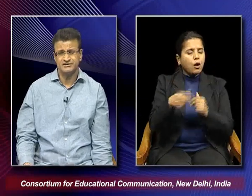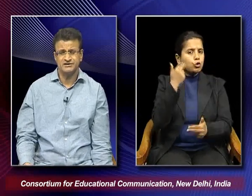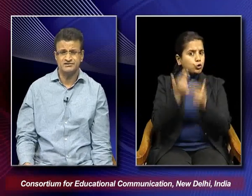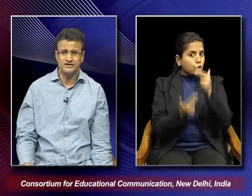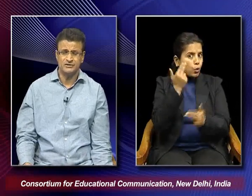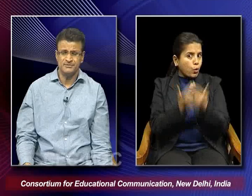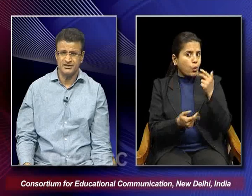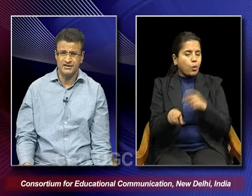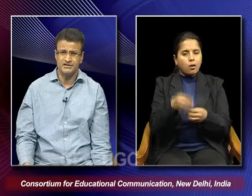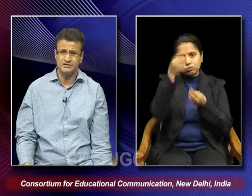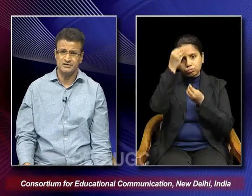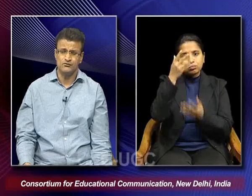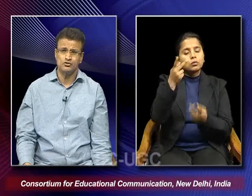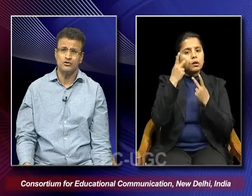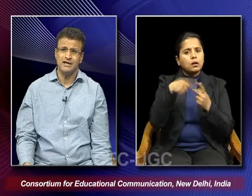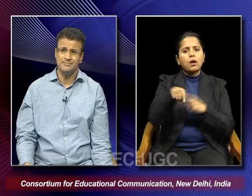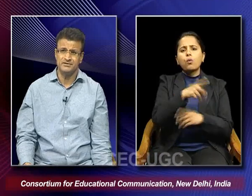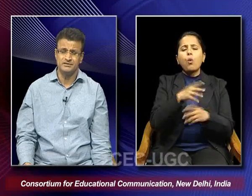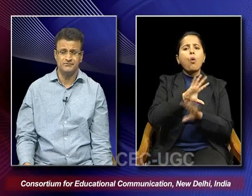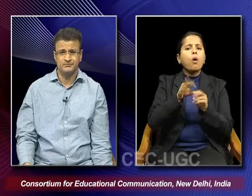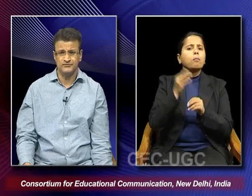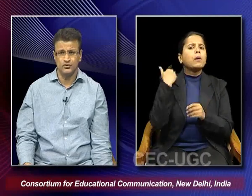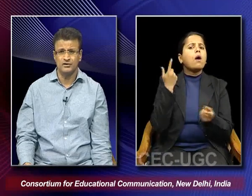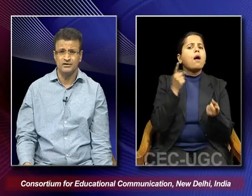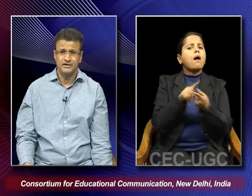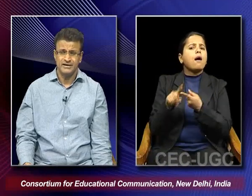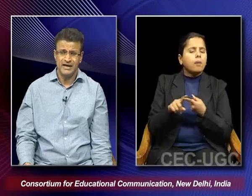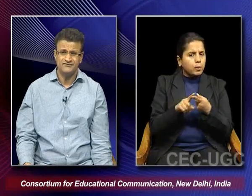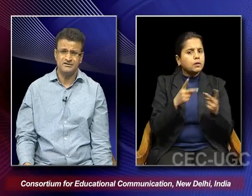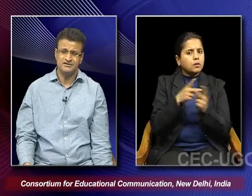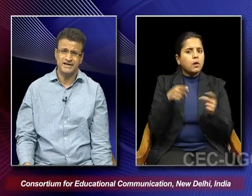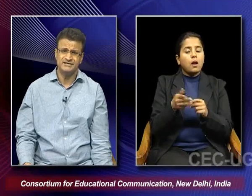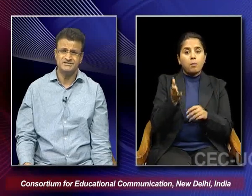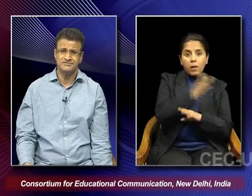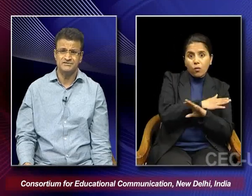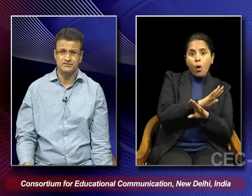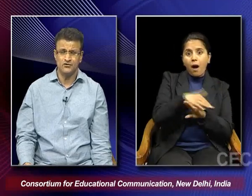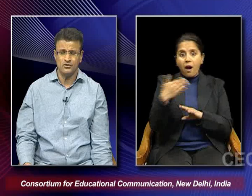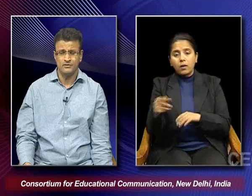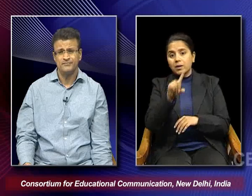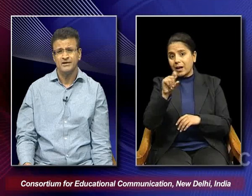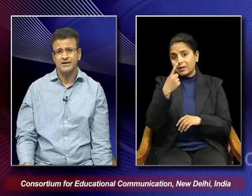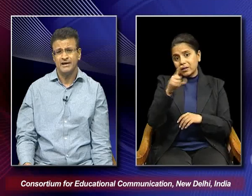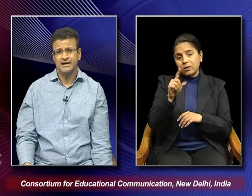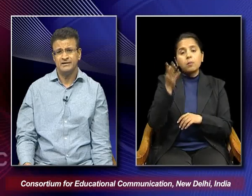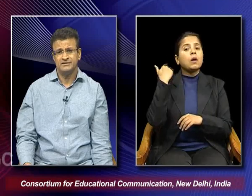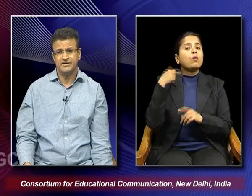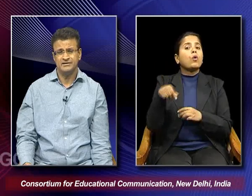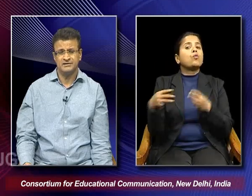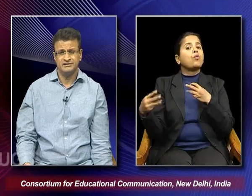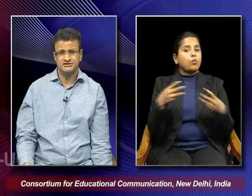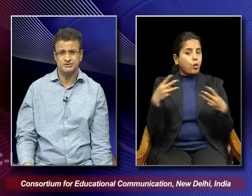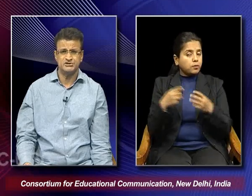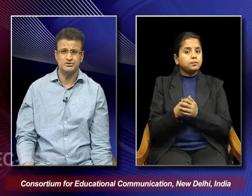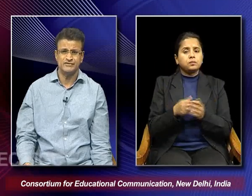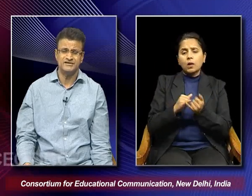narratives, they try to communicate that what all happened before and after the 1971 war. And when